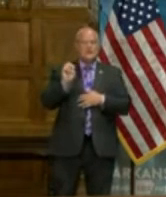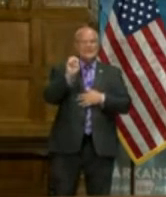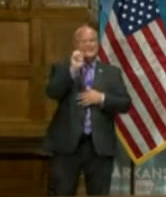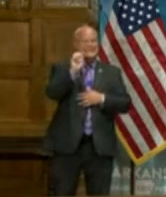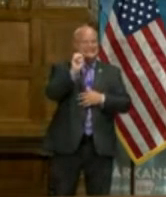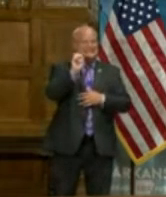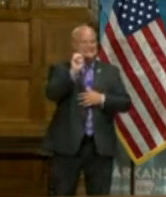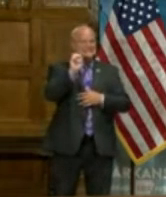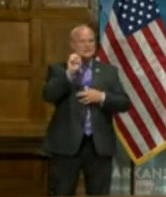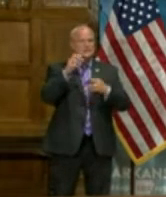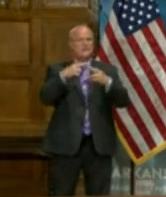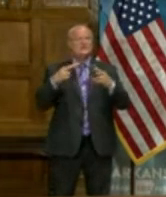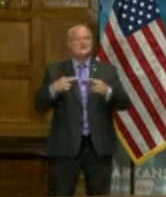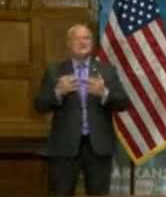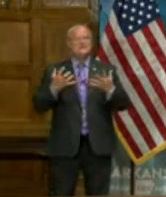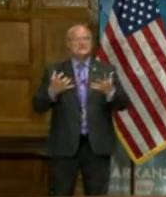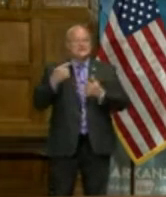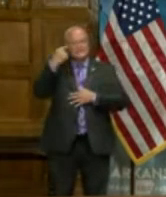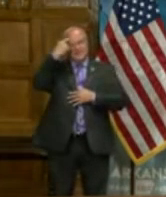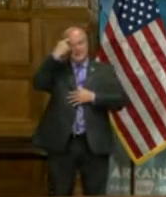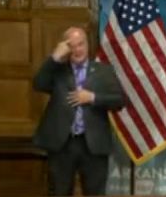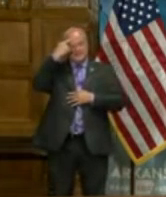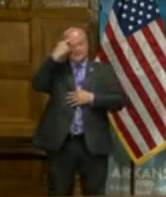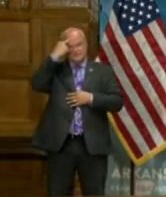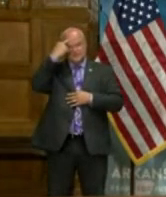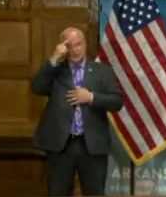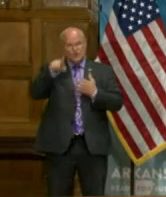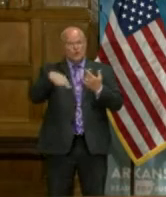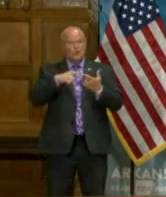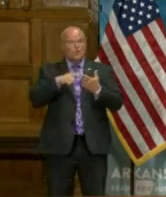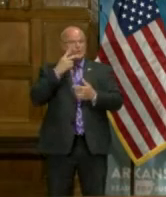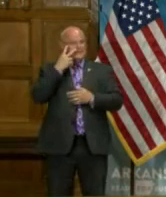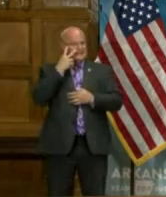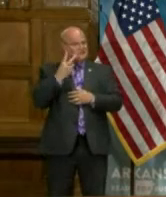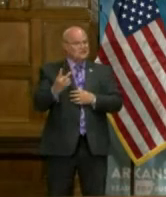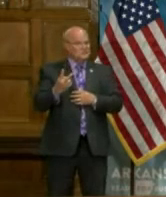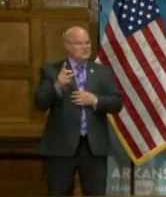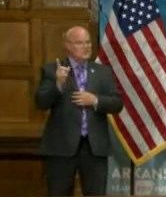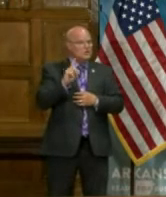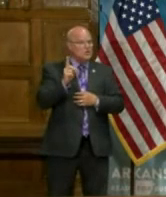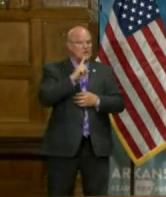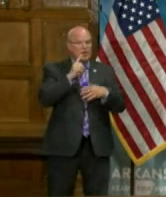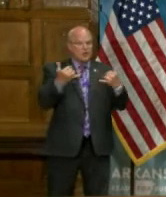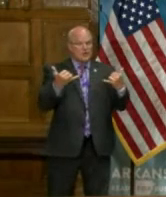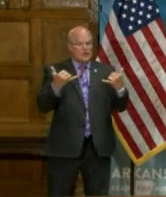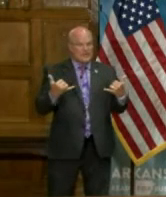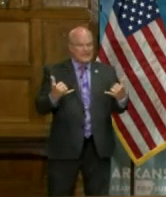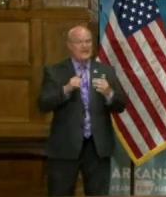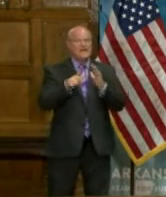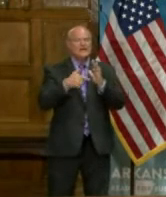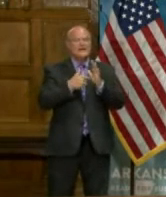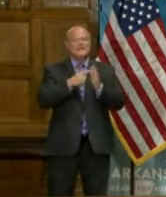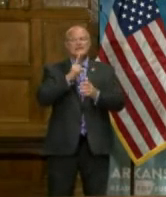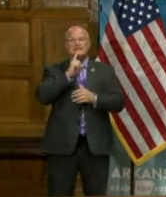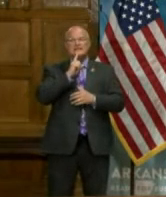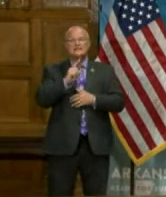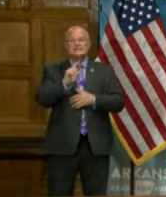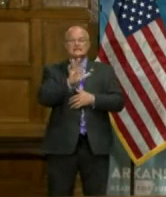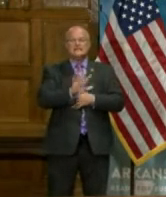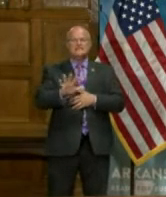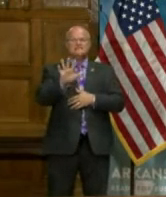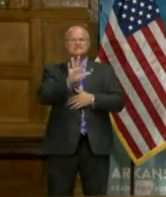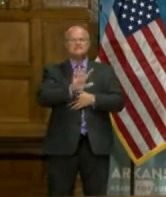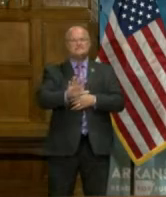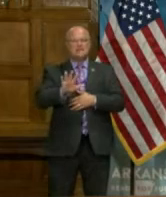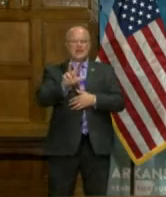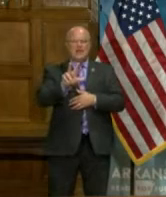northeast region. Now you got to be mindful that whenever you see where they are right now, this is at about